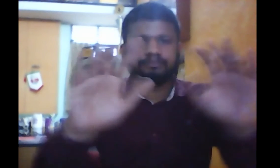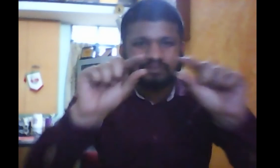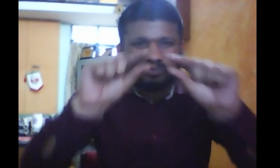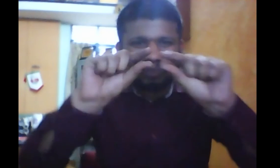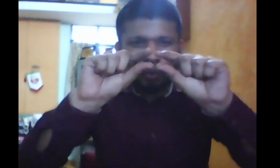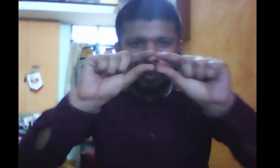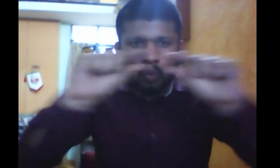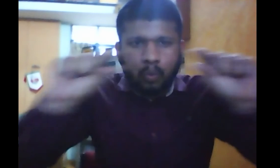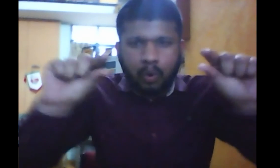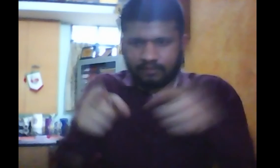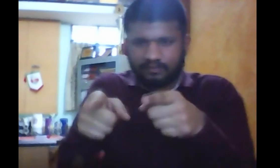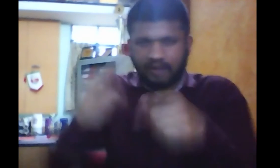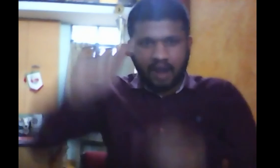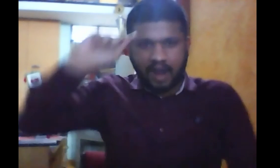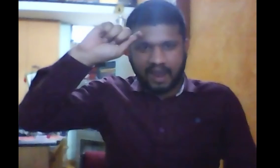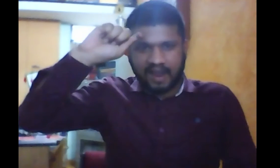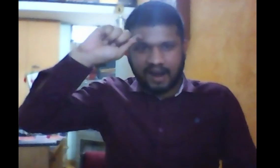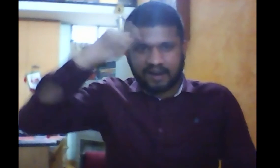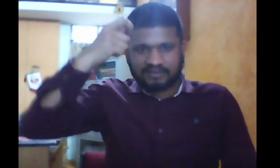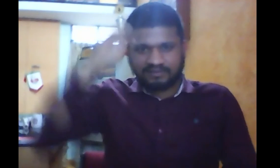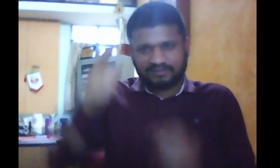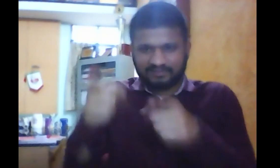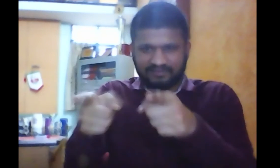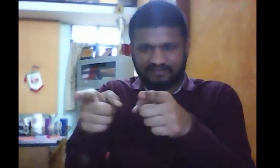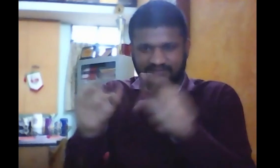Okay. So now we can see in English form.